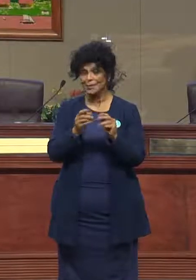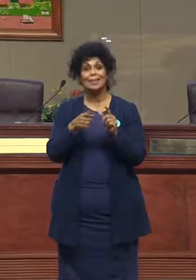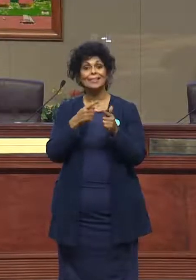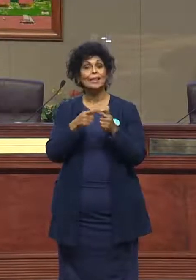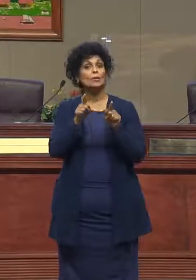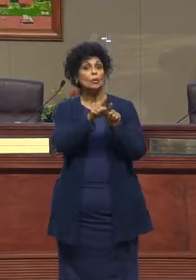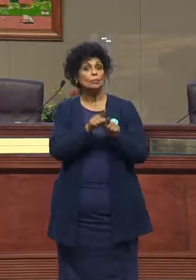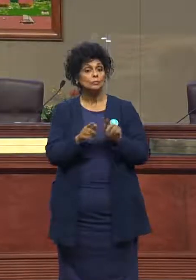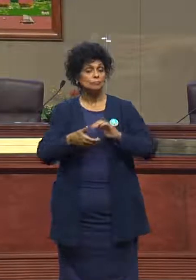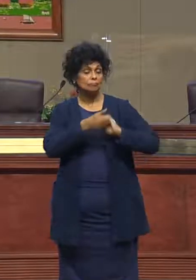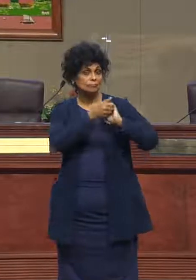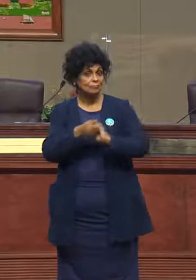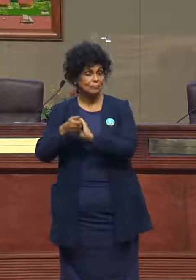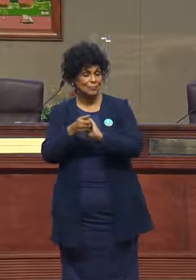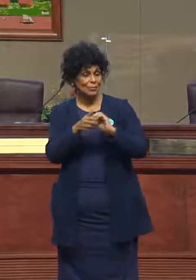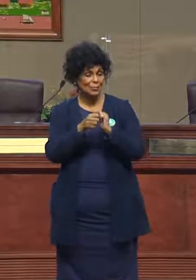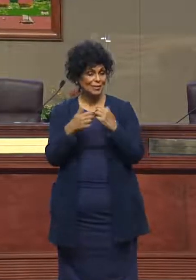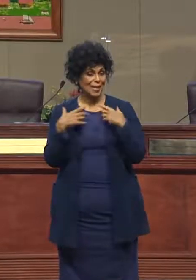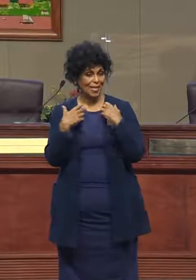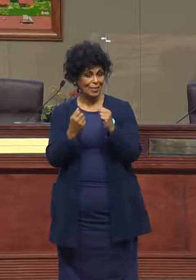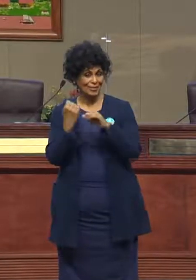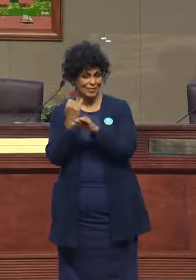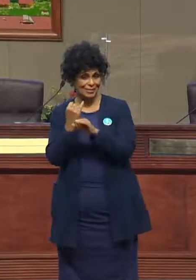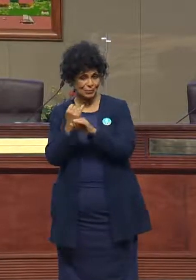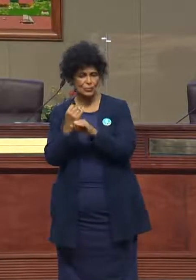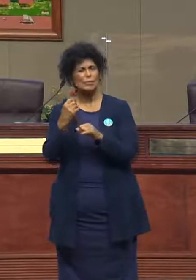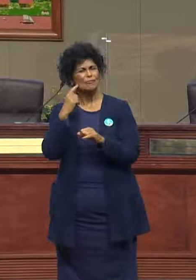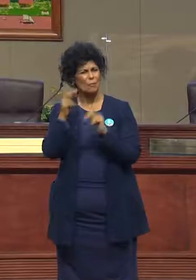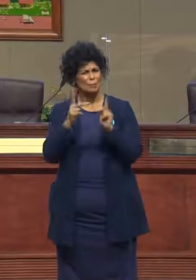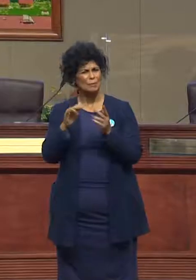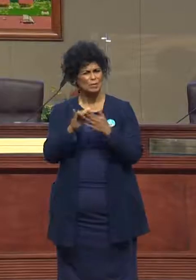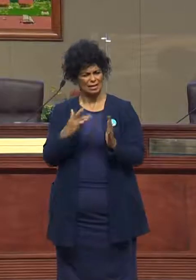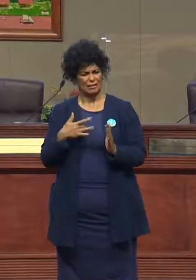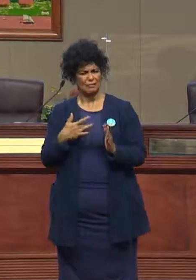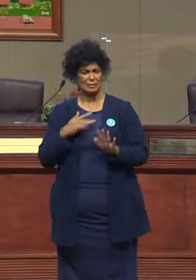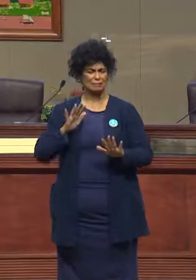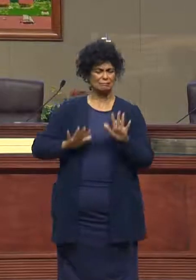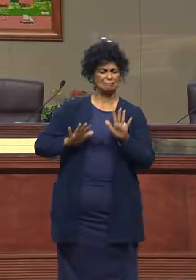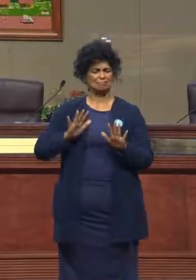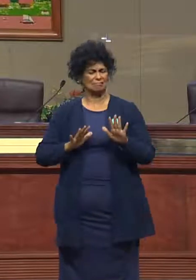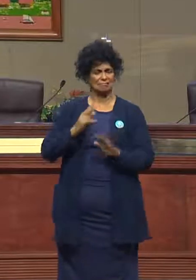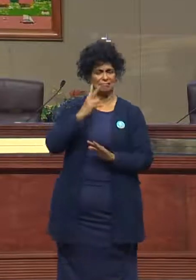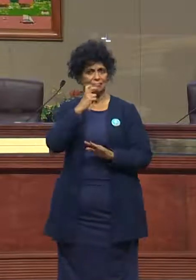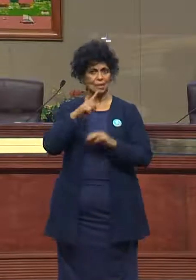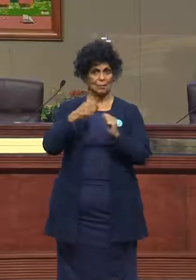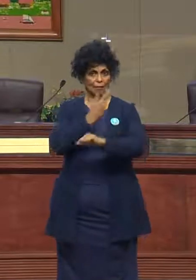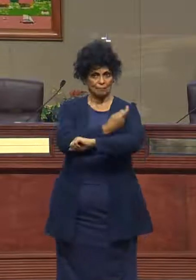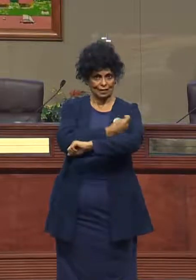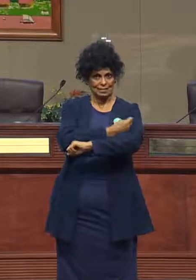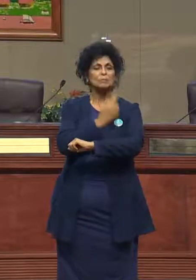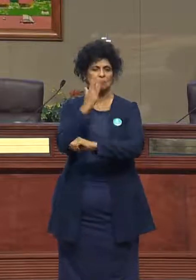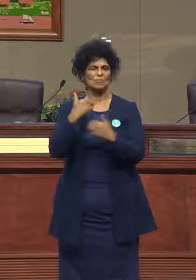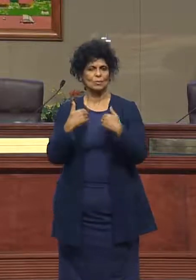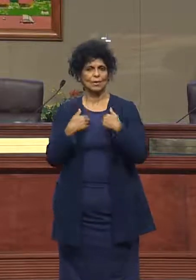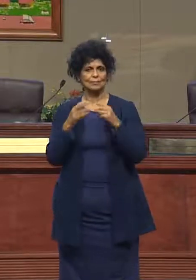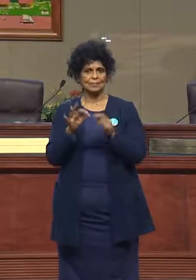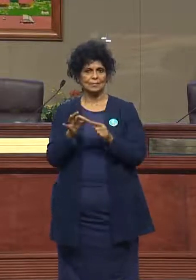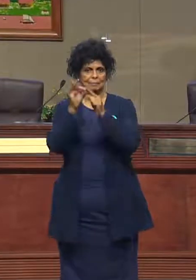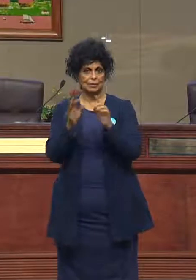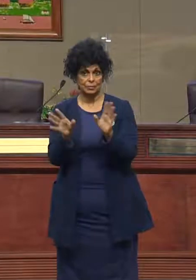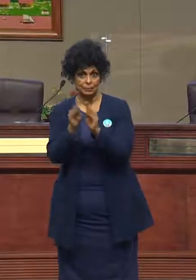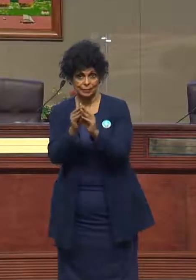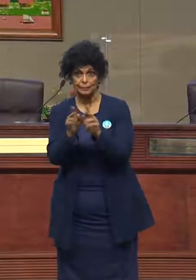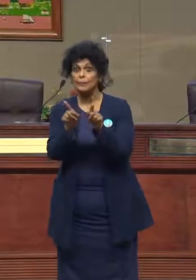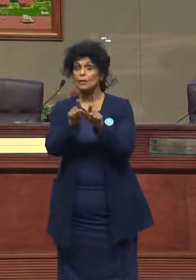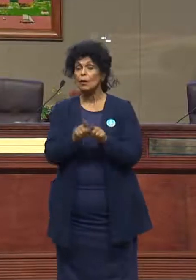a health institution to reduce vaccine hesitancy in our community. Orlando Mayor Buddy Dyer is here, and he will have